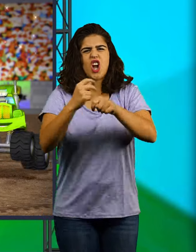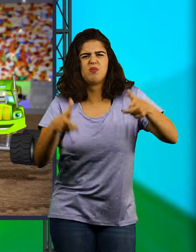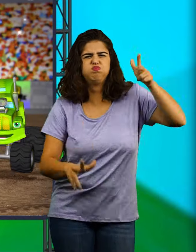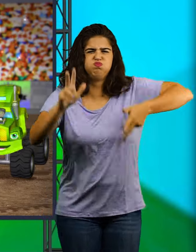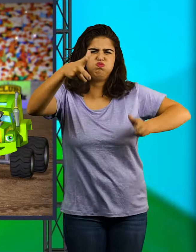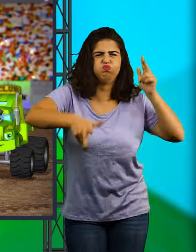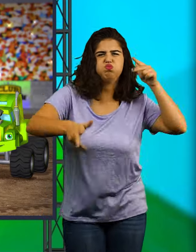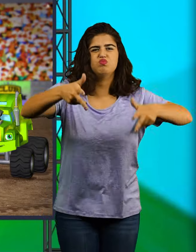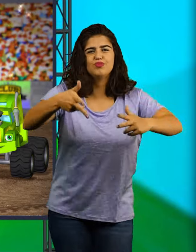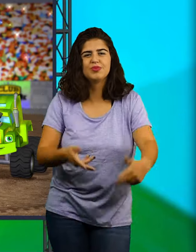Yeah.